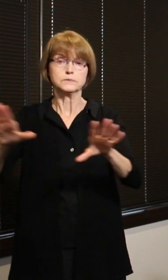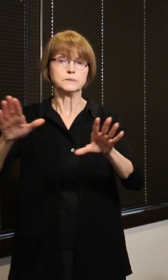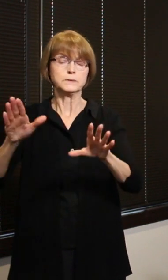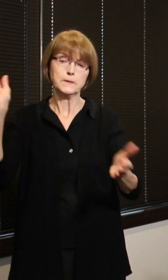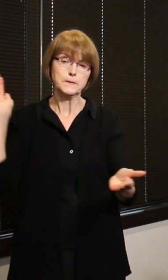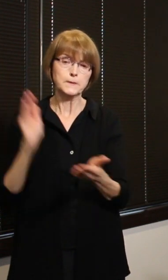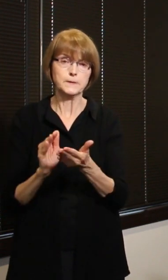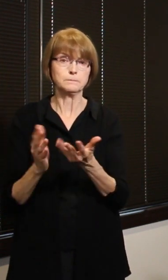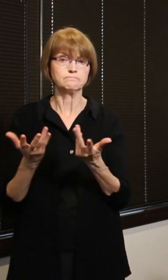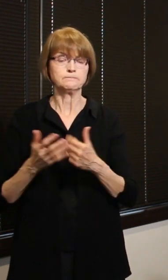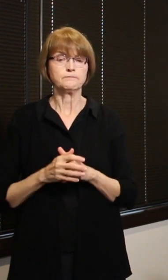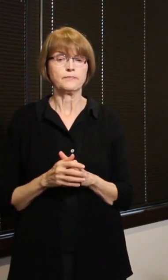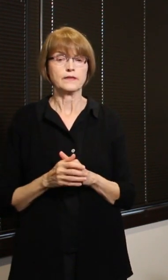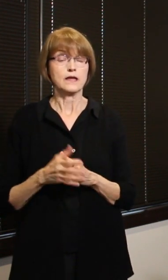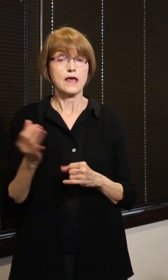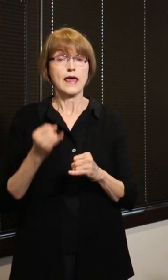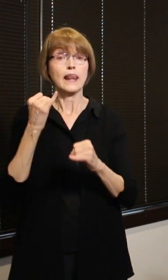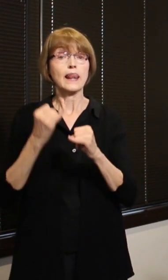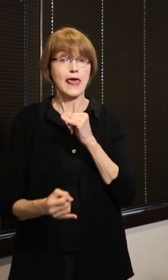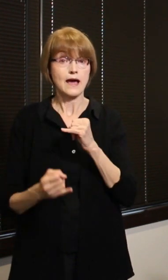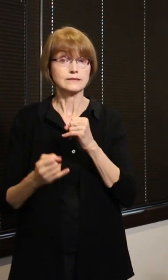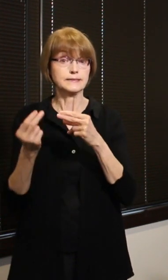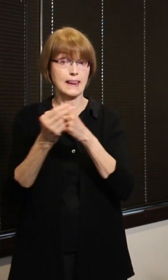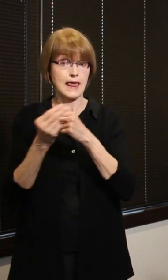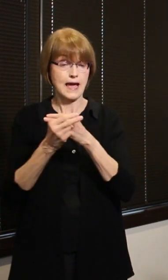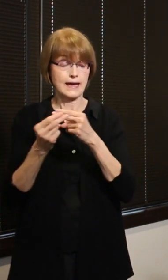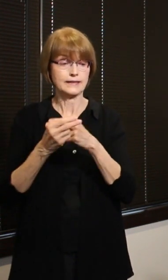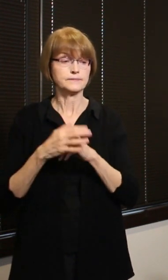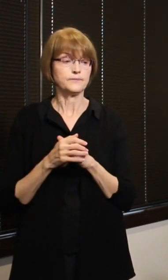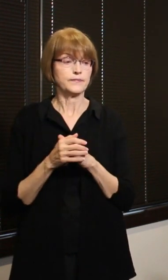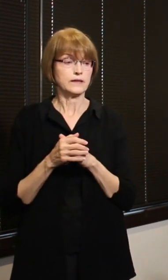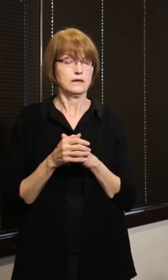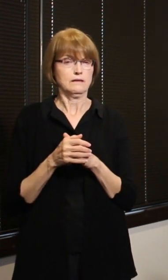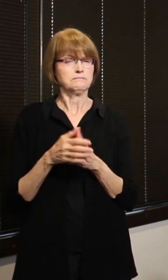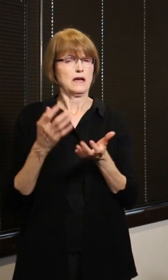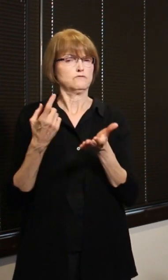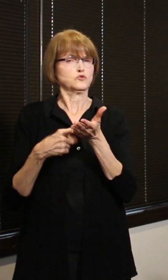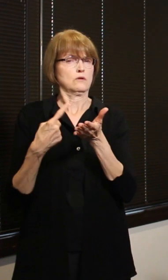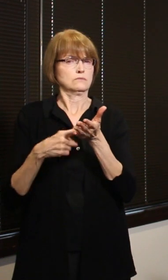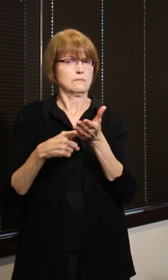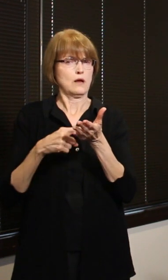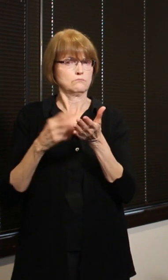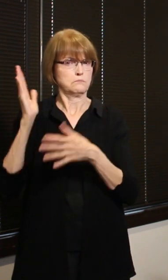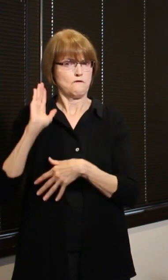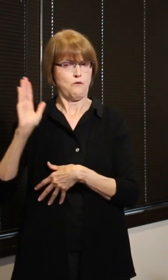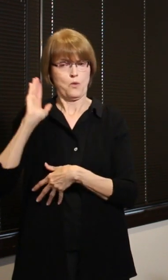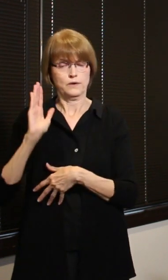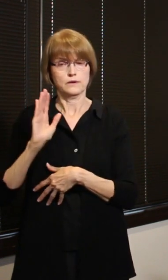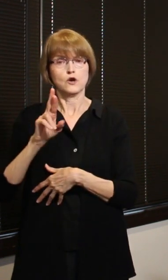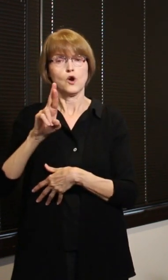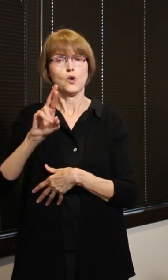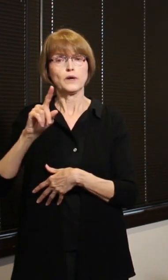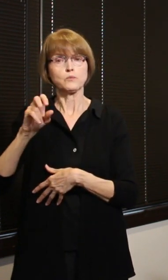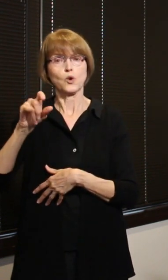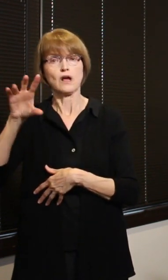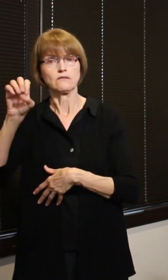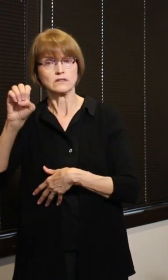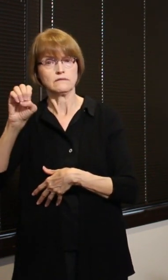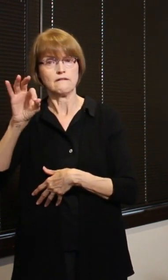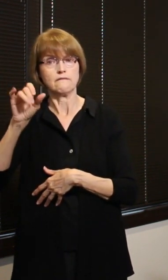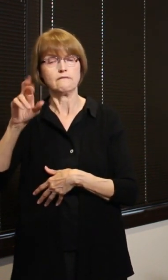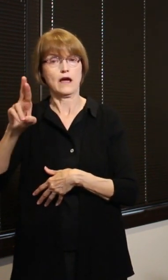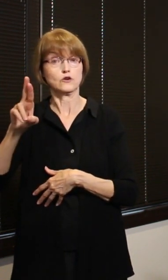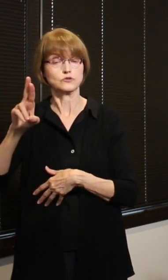And then lastly, showing you what we've talked about before, which is the reproductive factor. So